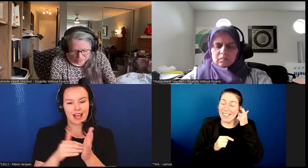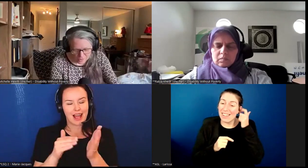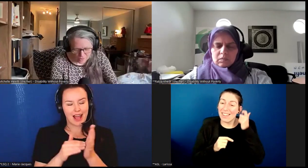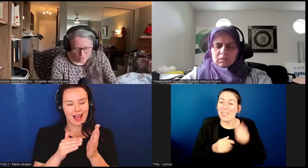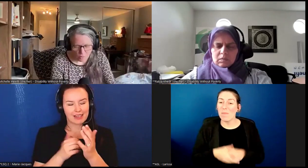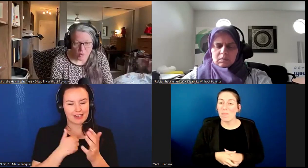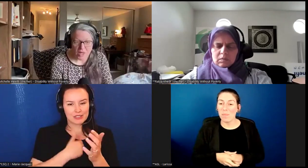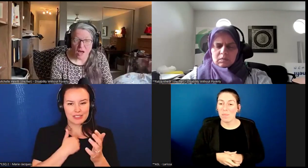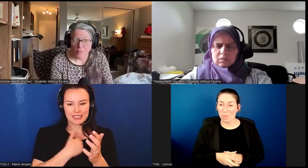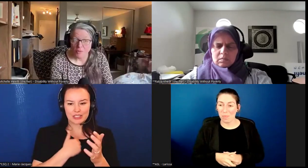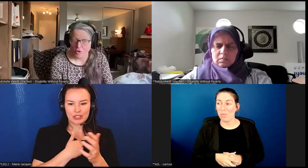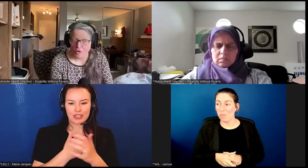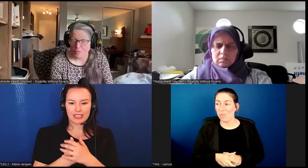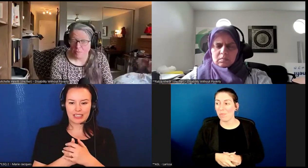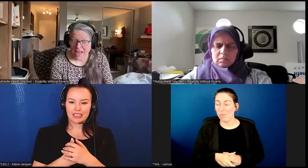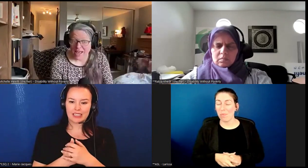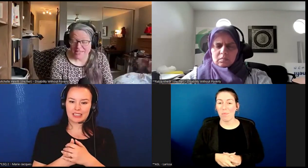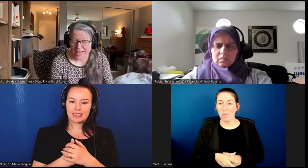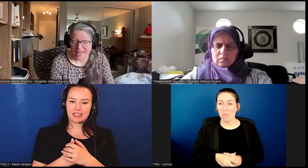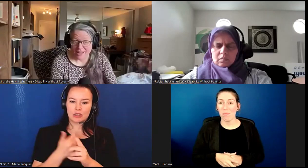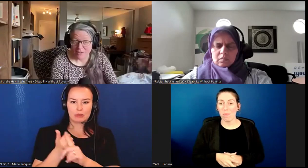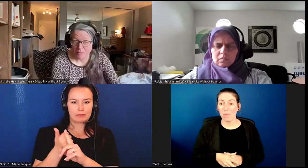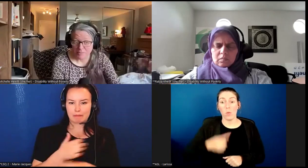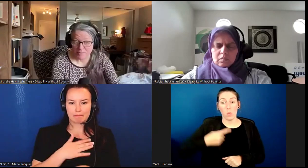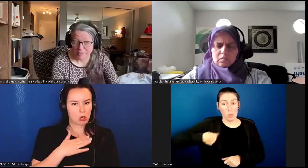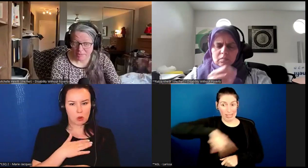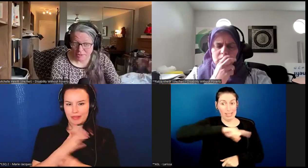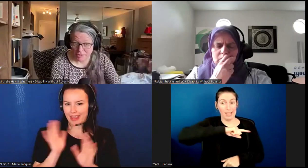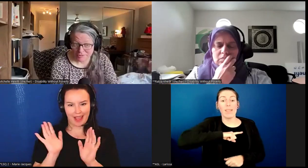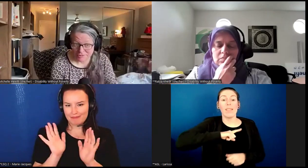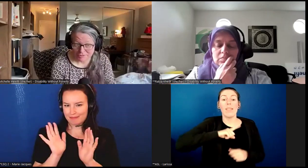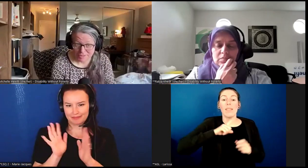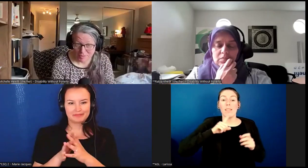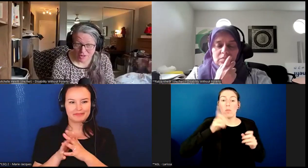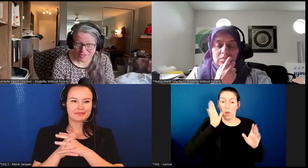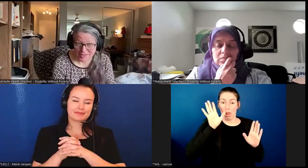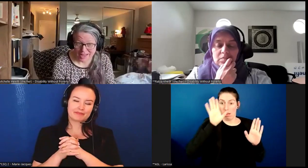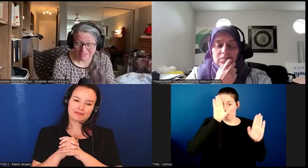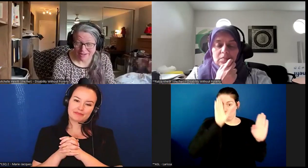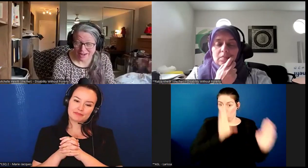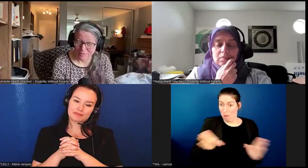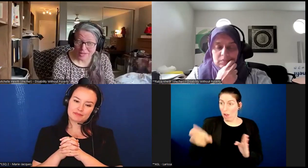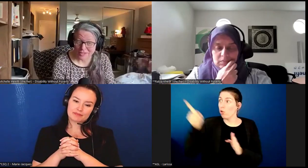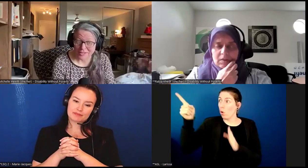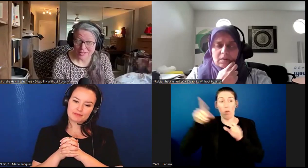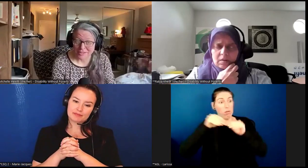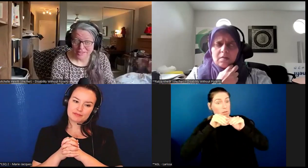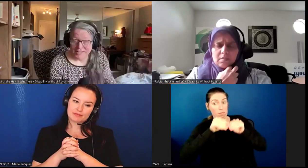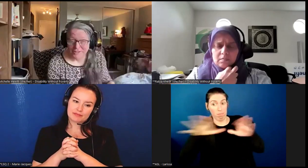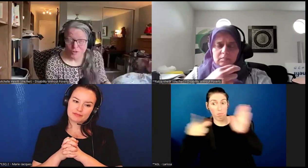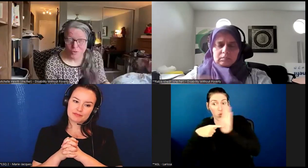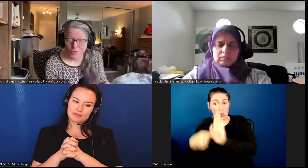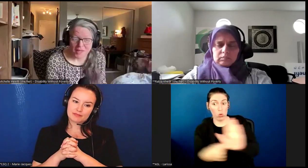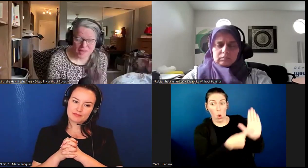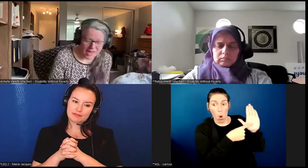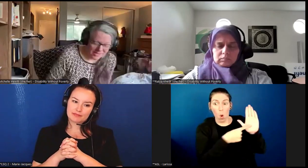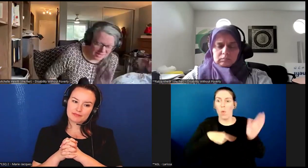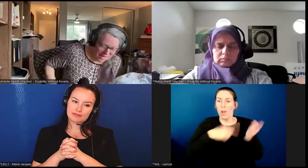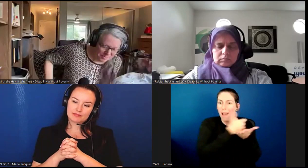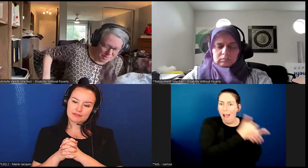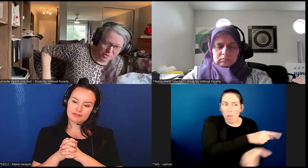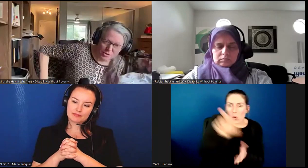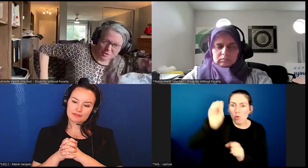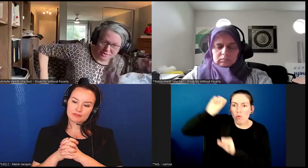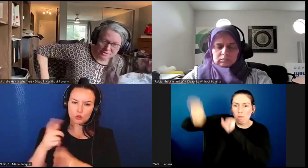And we are going to prepare to help people to respond to that, right? We're going to do what we can to